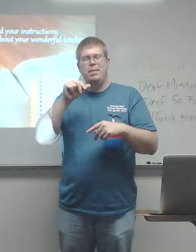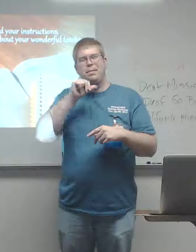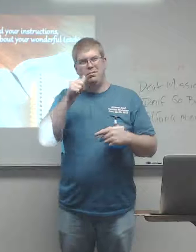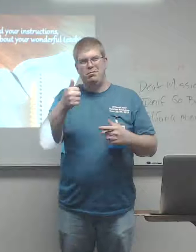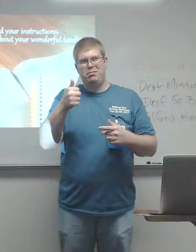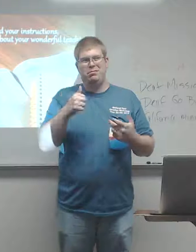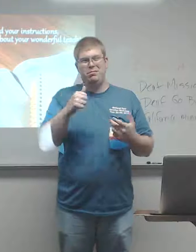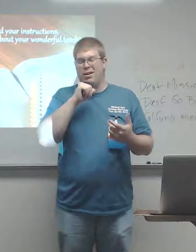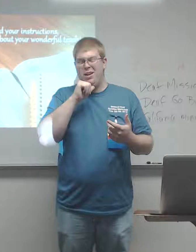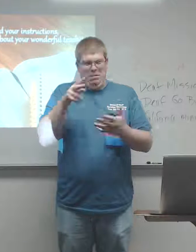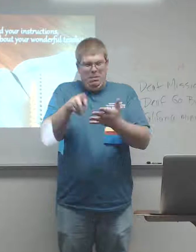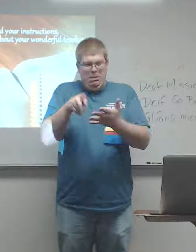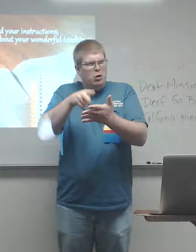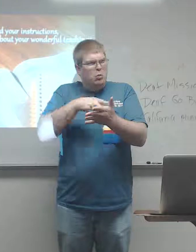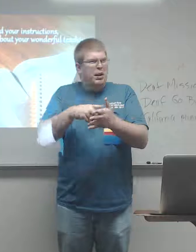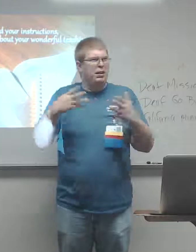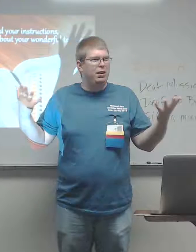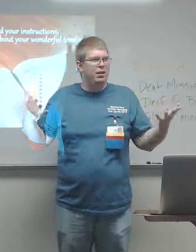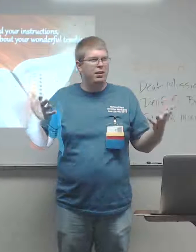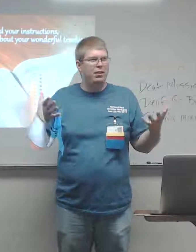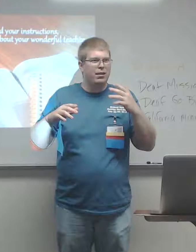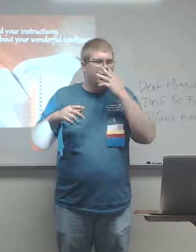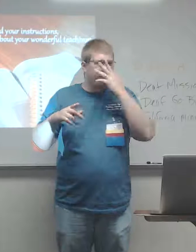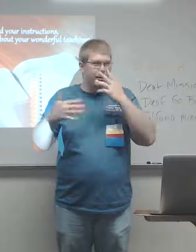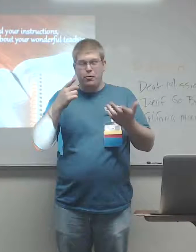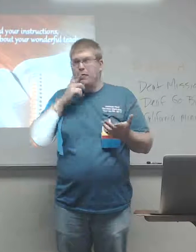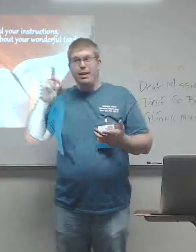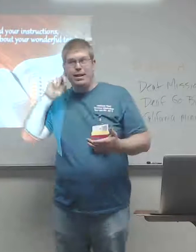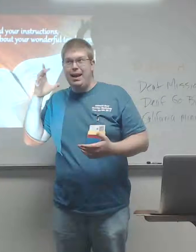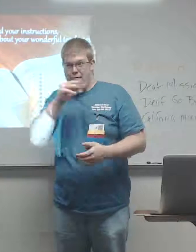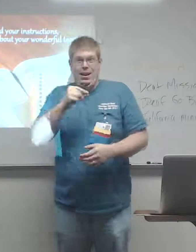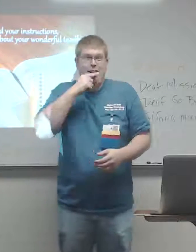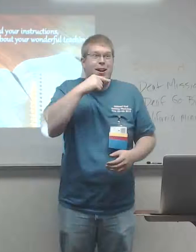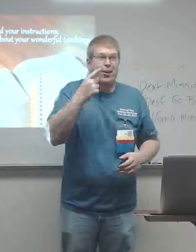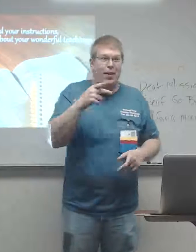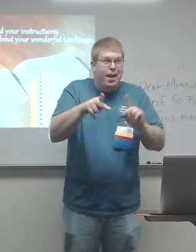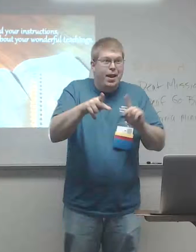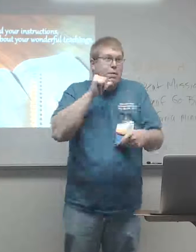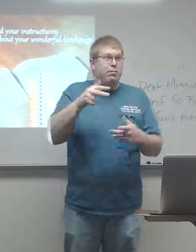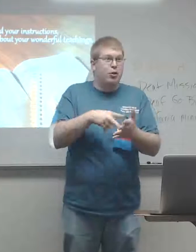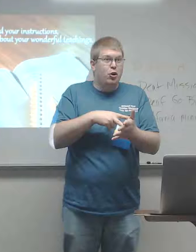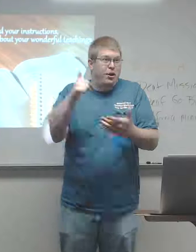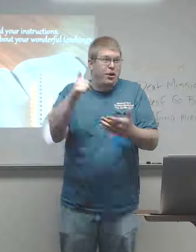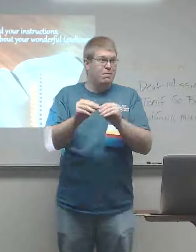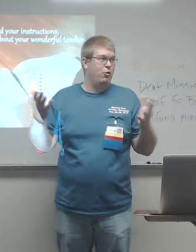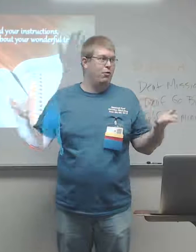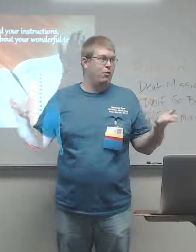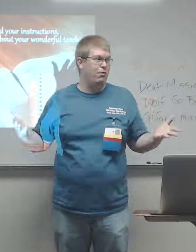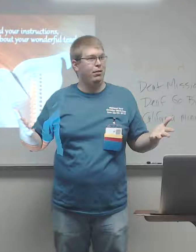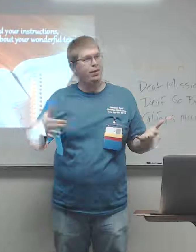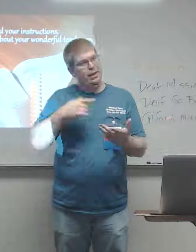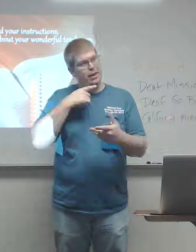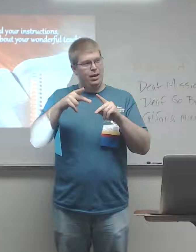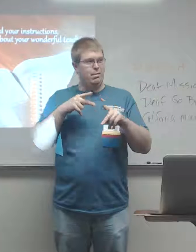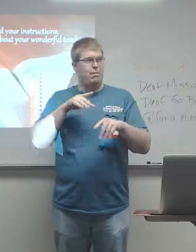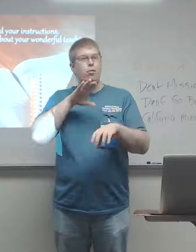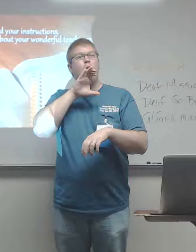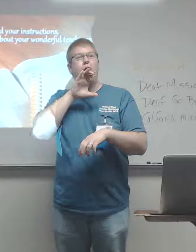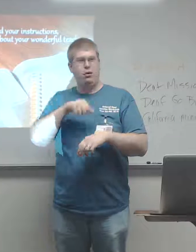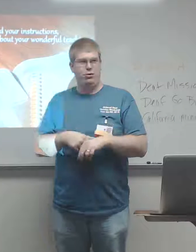People don't read. Deaf and hearing. People don't read anymore. People watch.